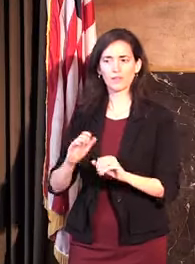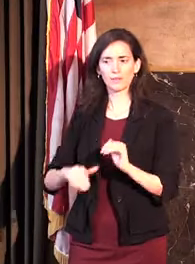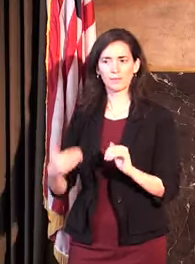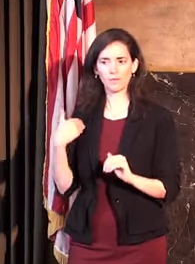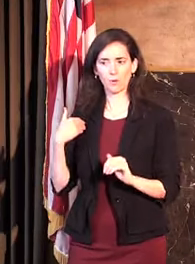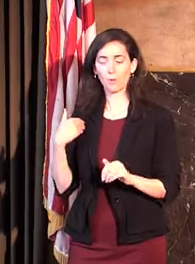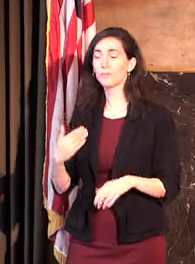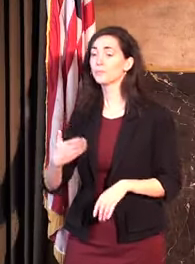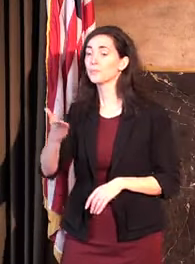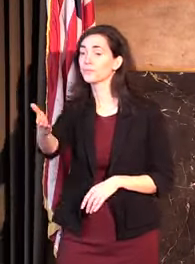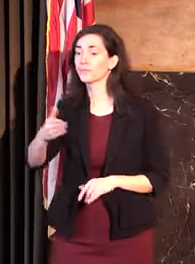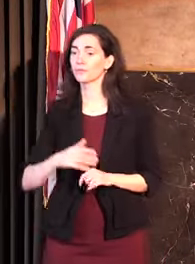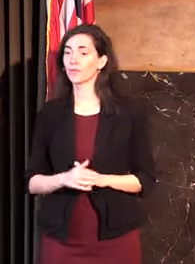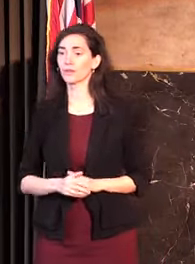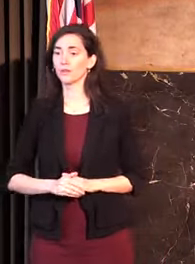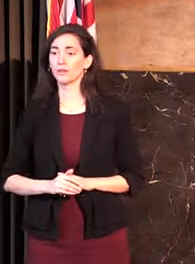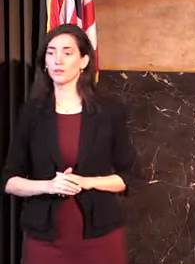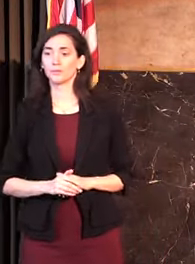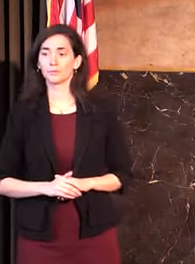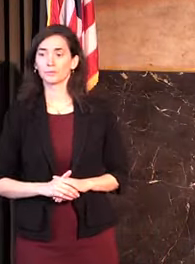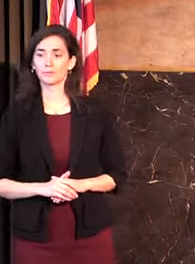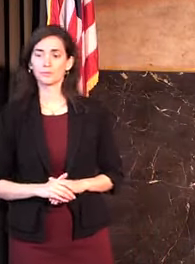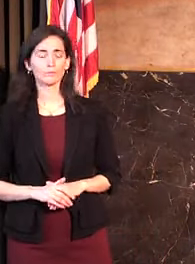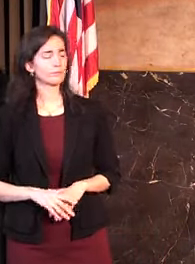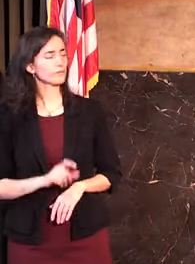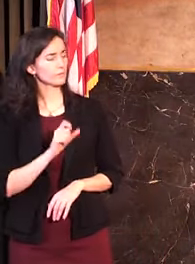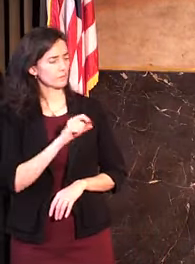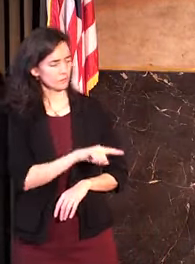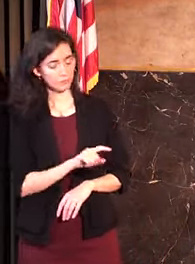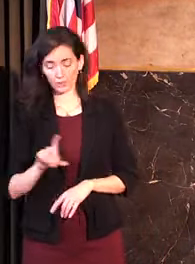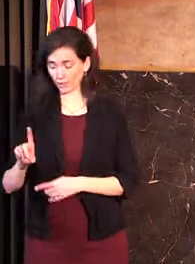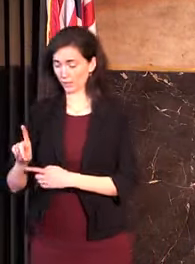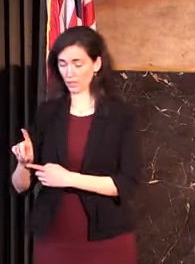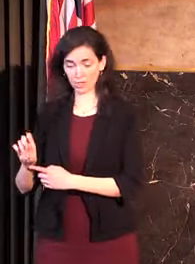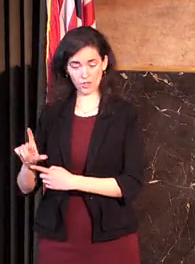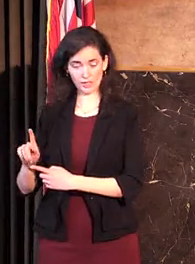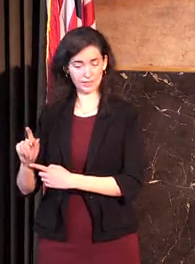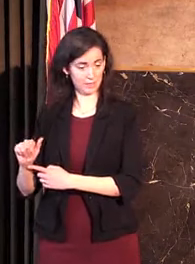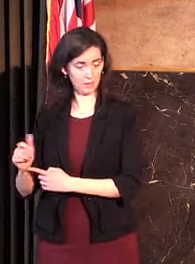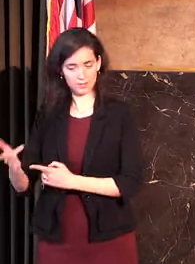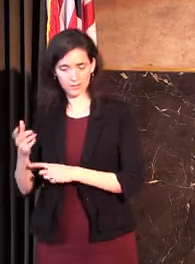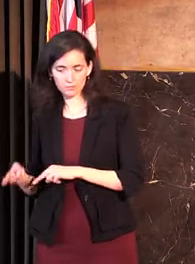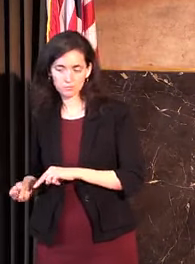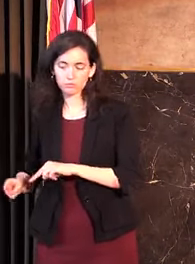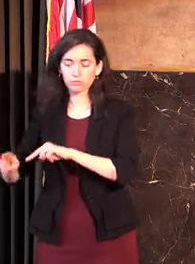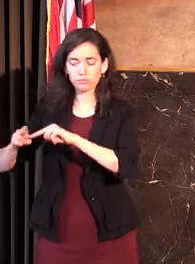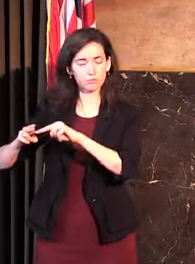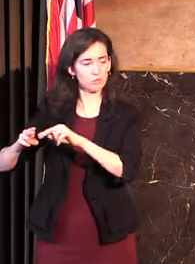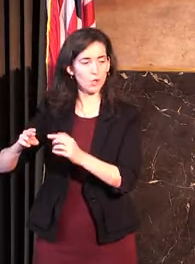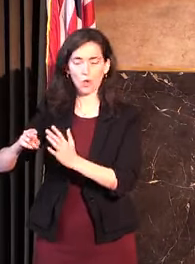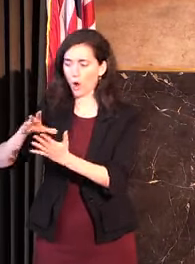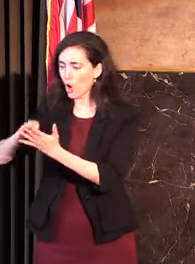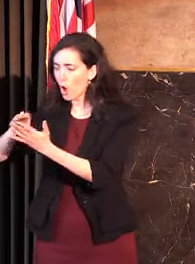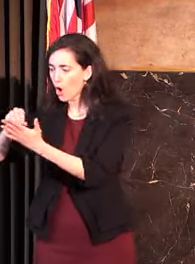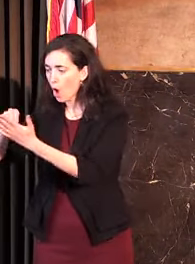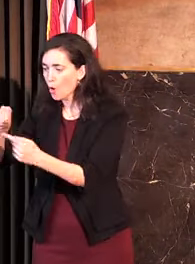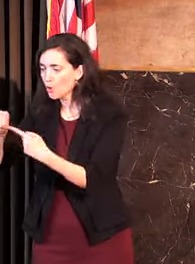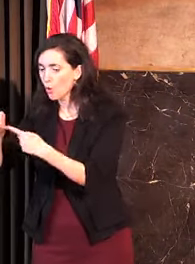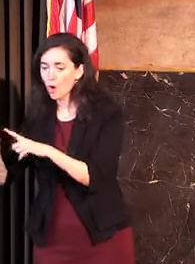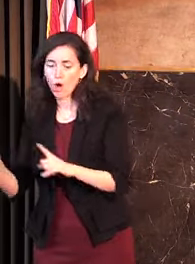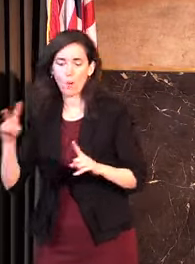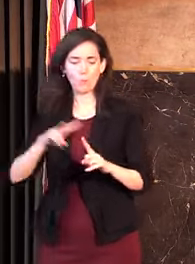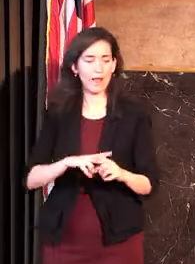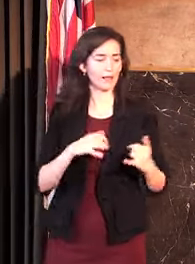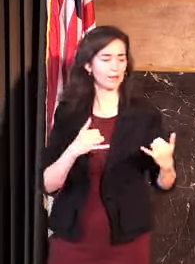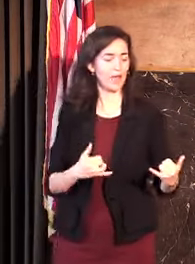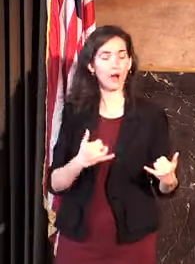are some key things that we learned from the Delta surge that we can apply to this if Omicron ends up having as many hospitalizations as we had